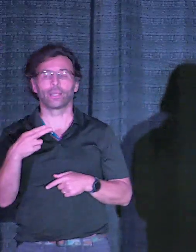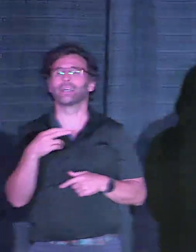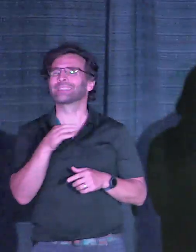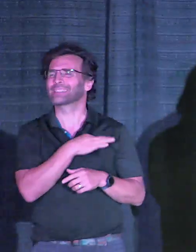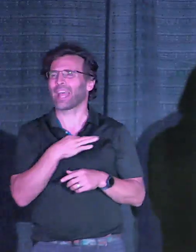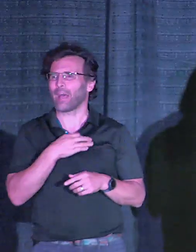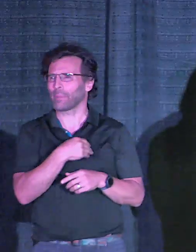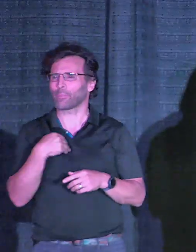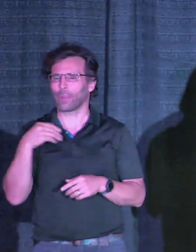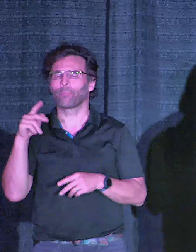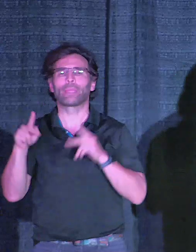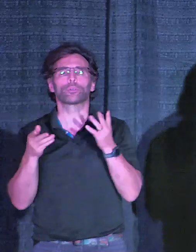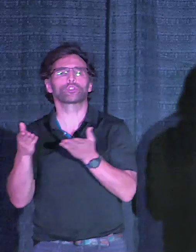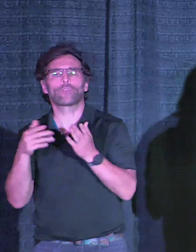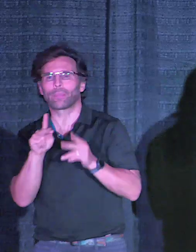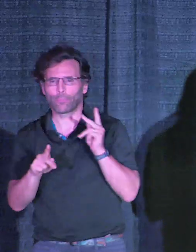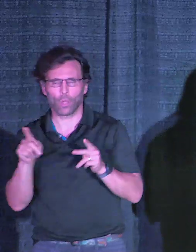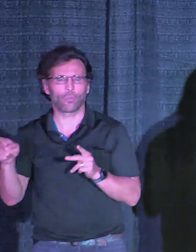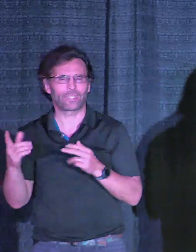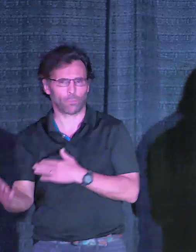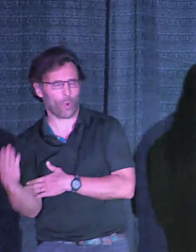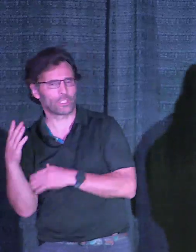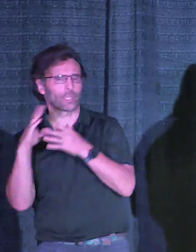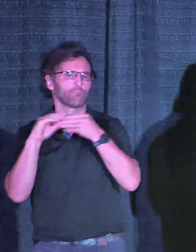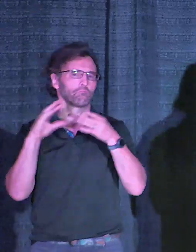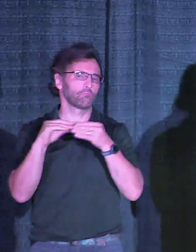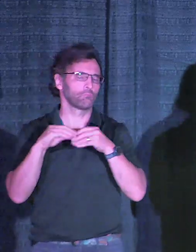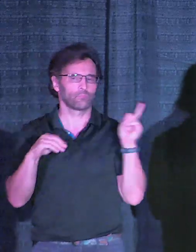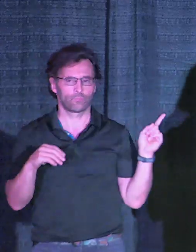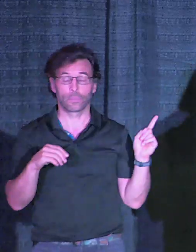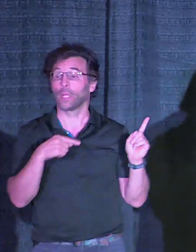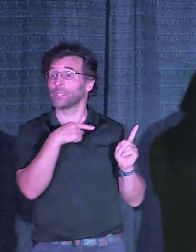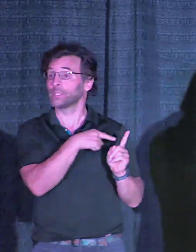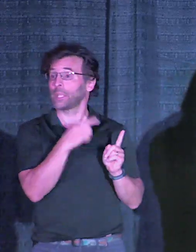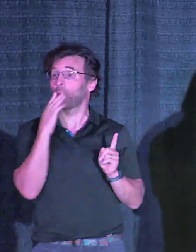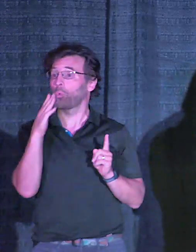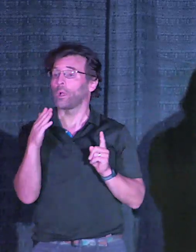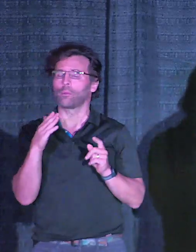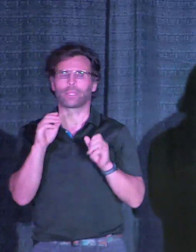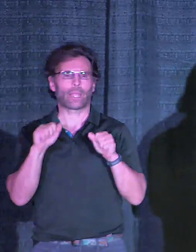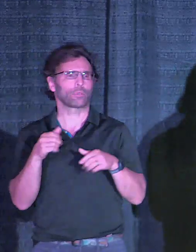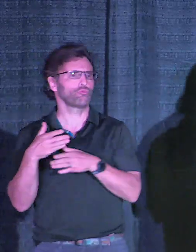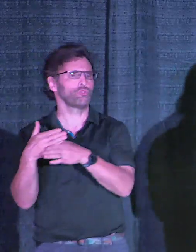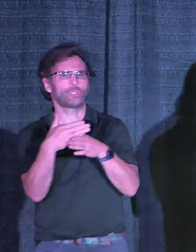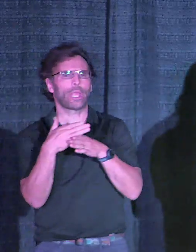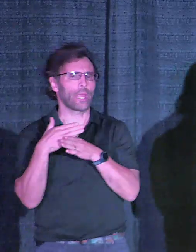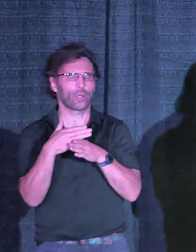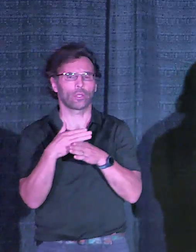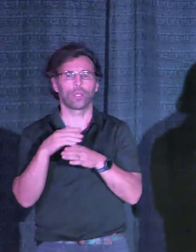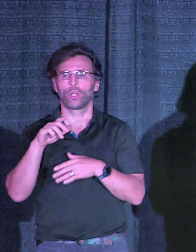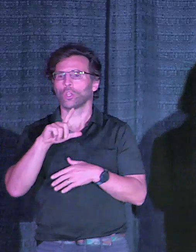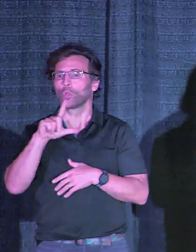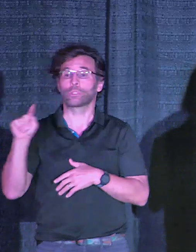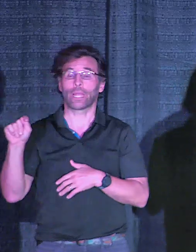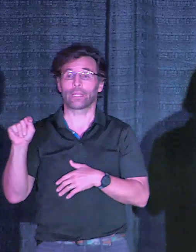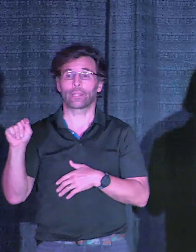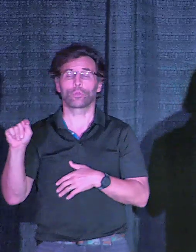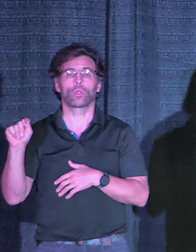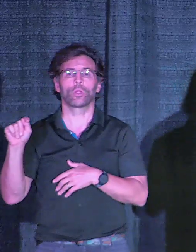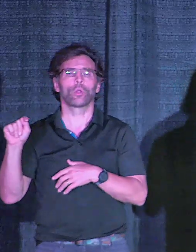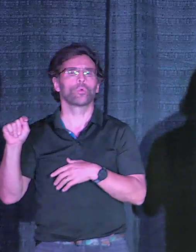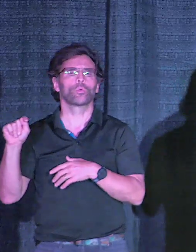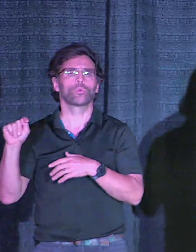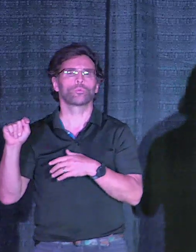in Minneapolis. You heard from her this morning. And she's going to be able to share the Lieutenant Governor's